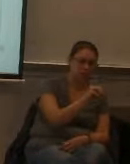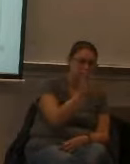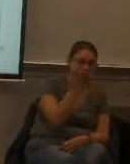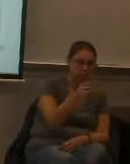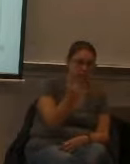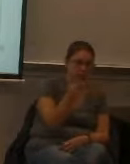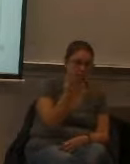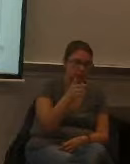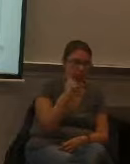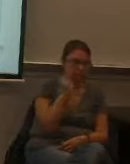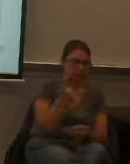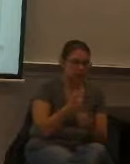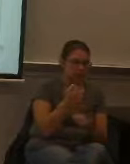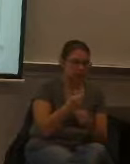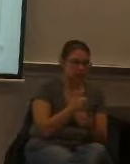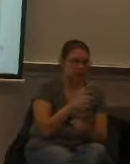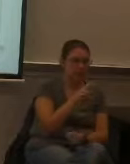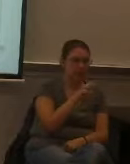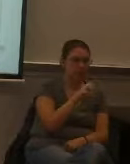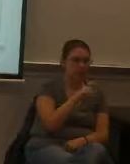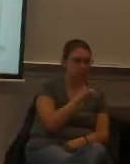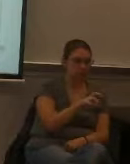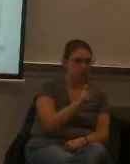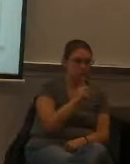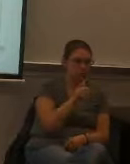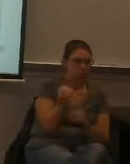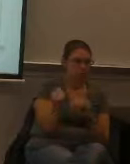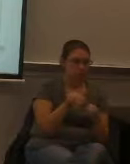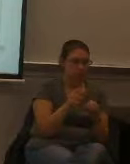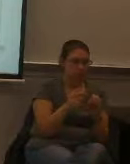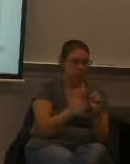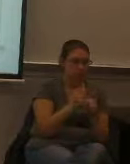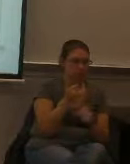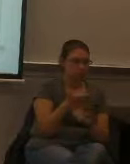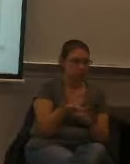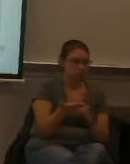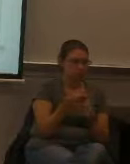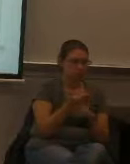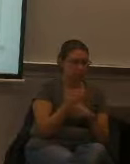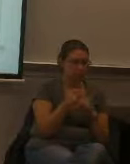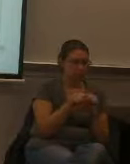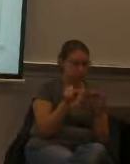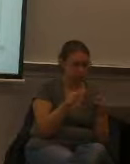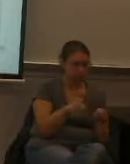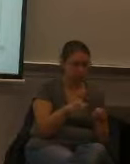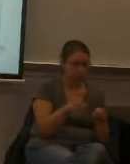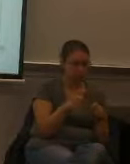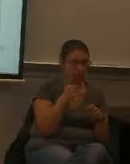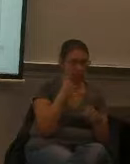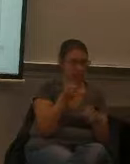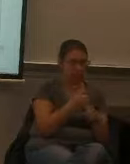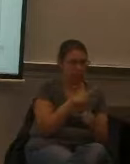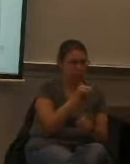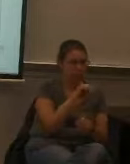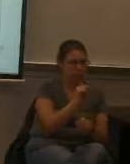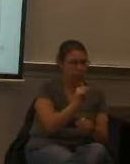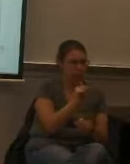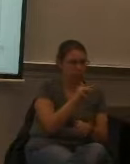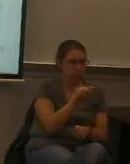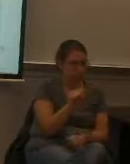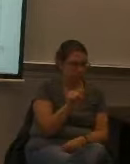year, that the decomposers are actually moving the most material through the system per unit